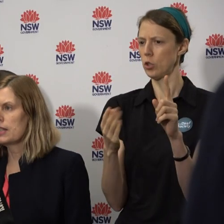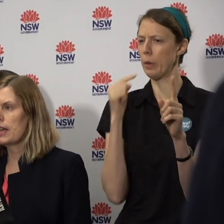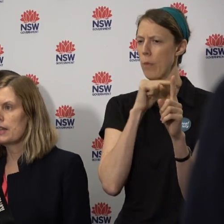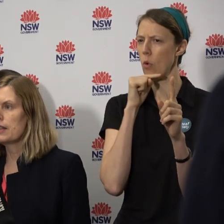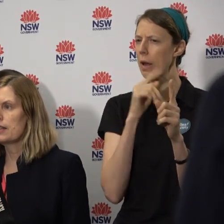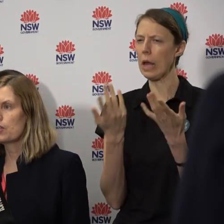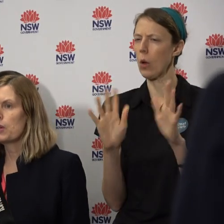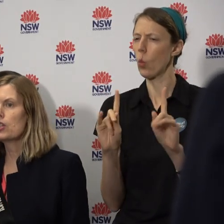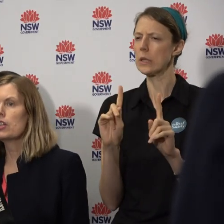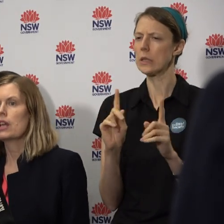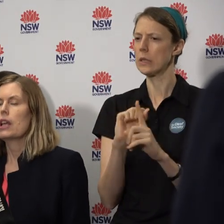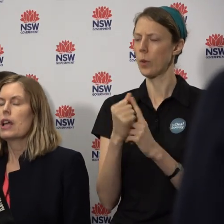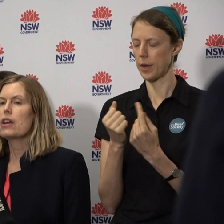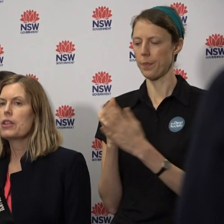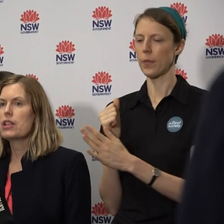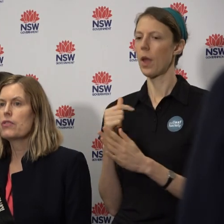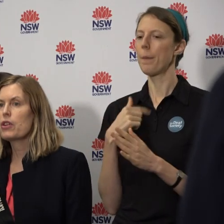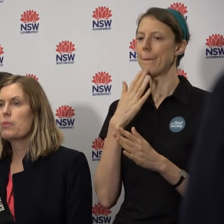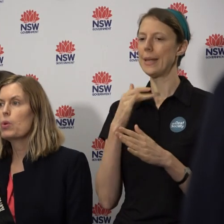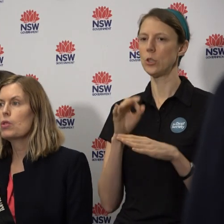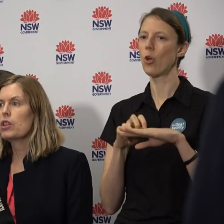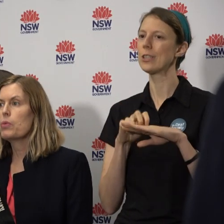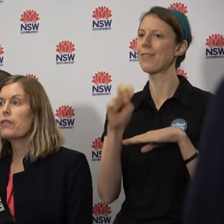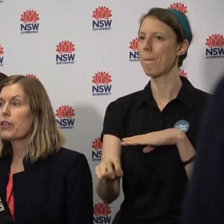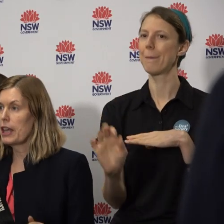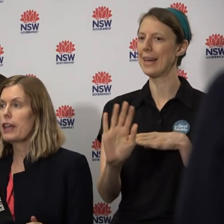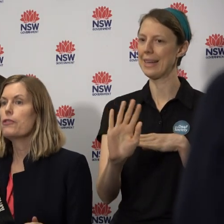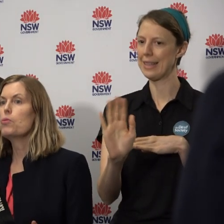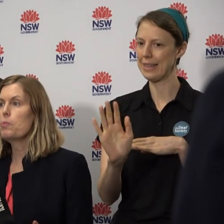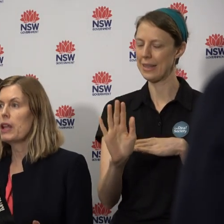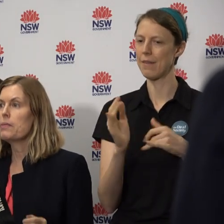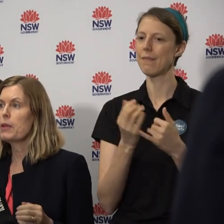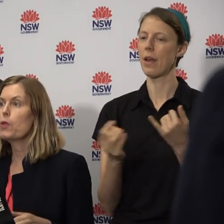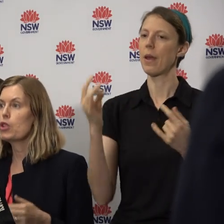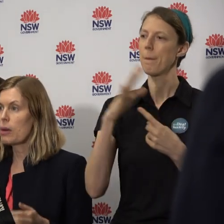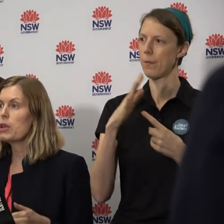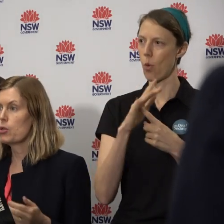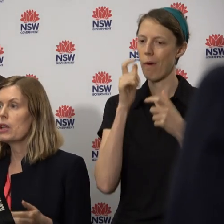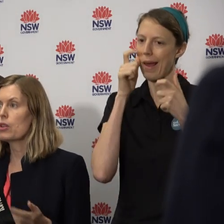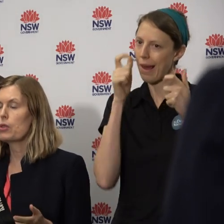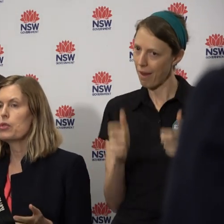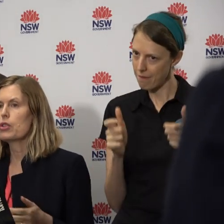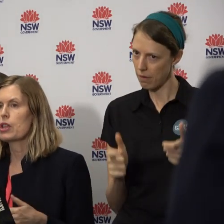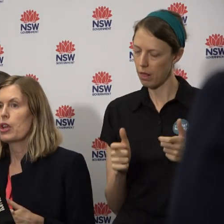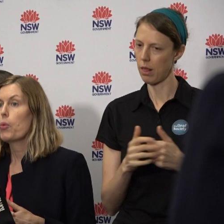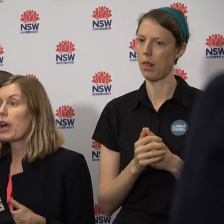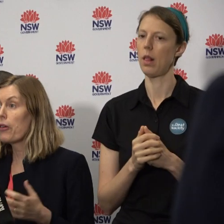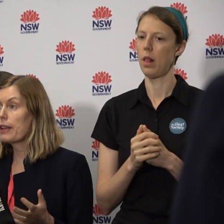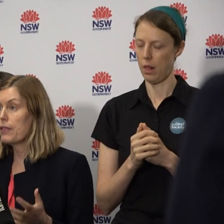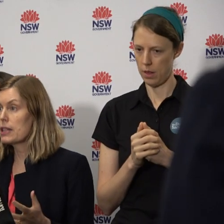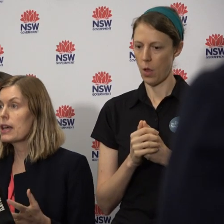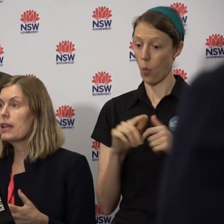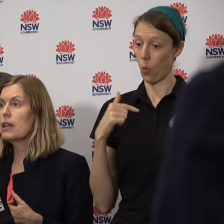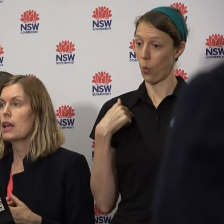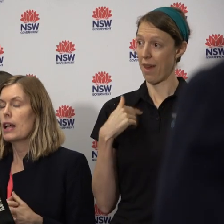in understanding this situation, and I think it's very important that we are very careful before jumping to any conclusions. We're